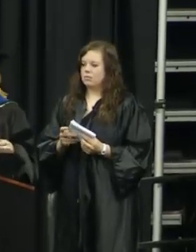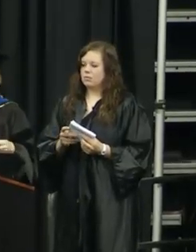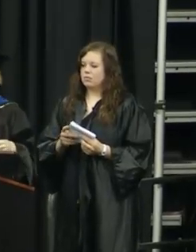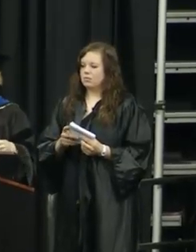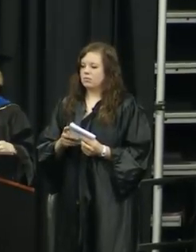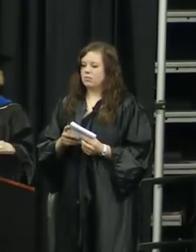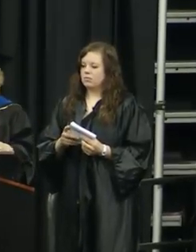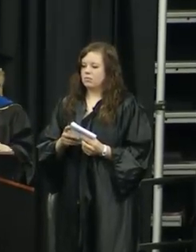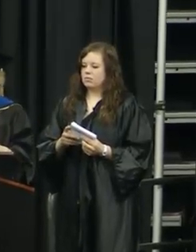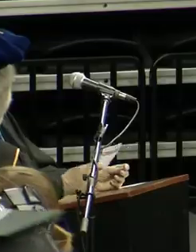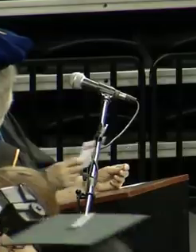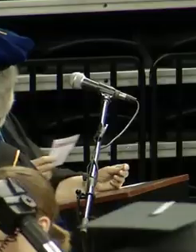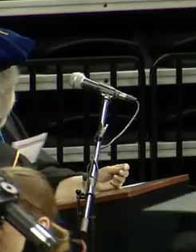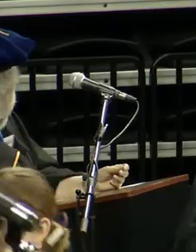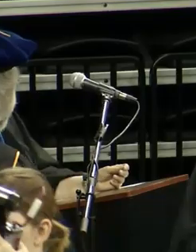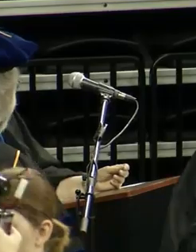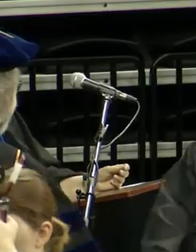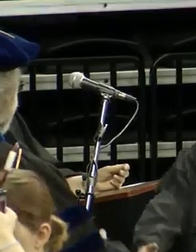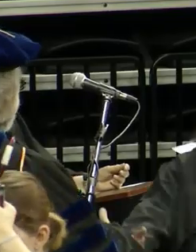Christina Richmond.